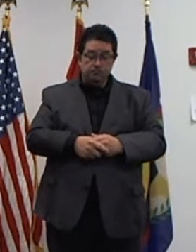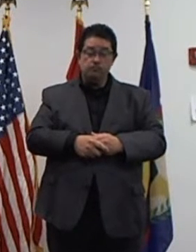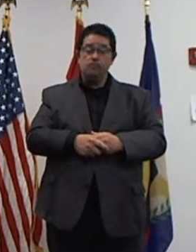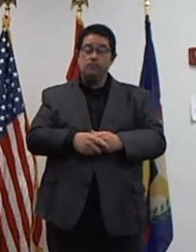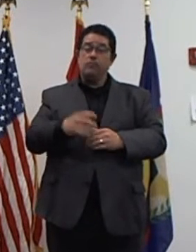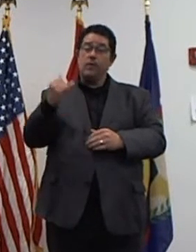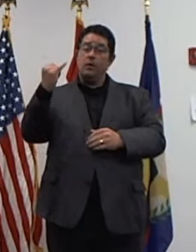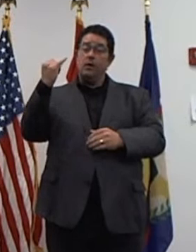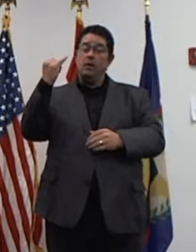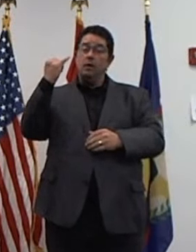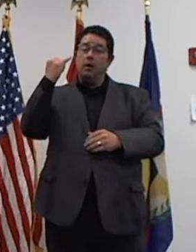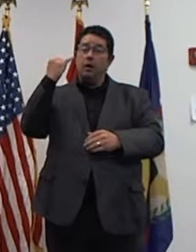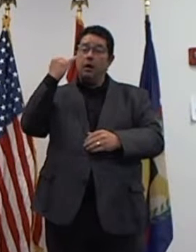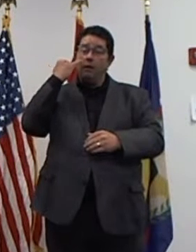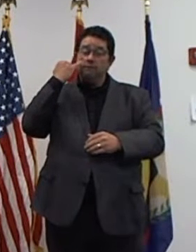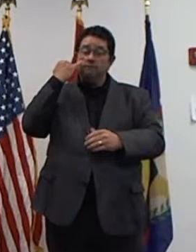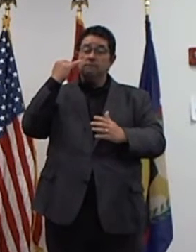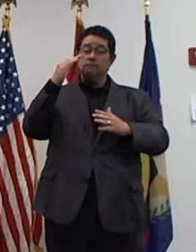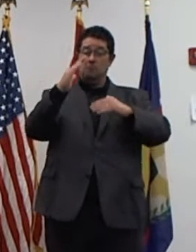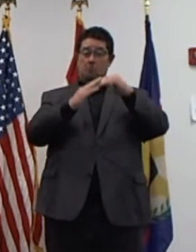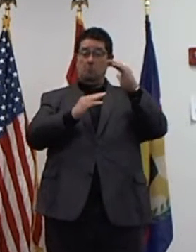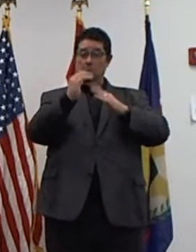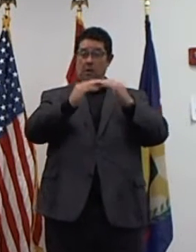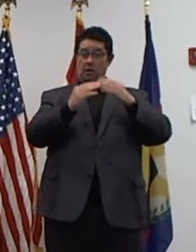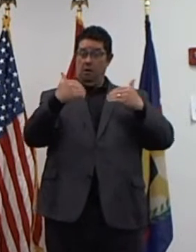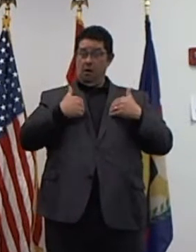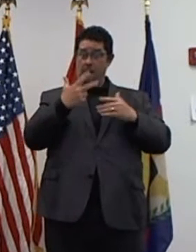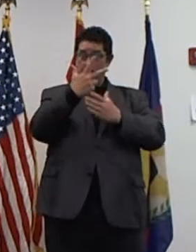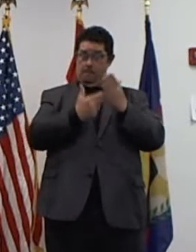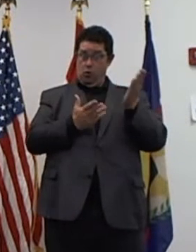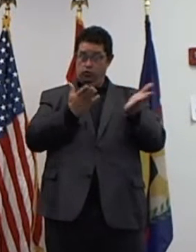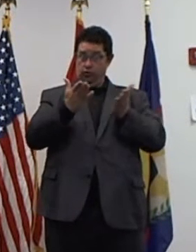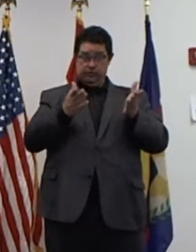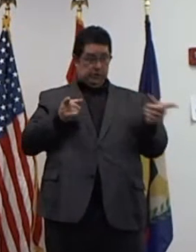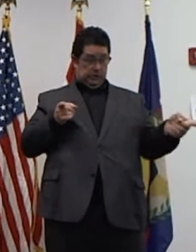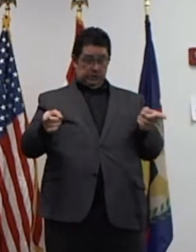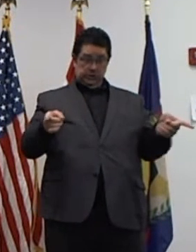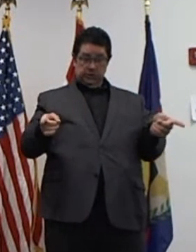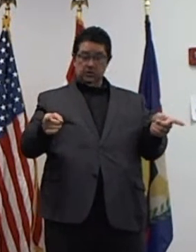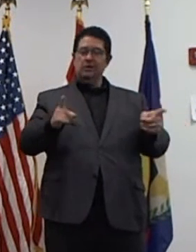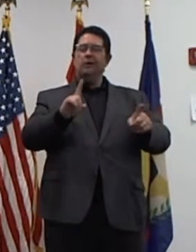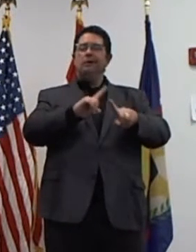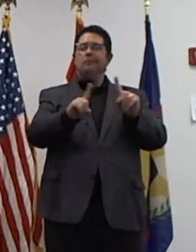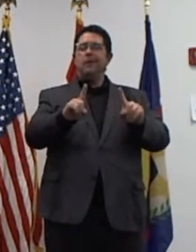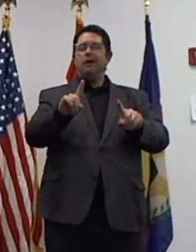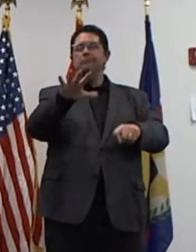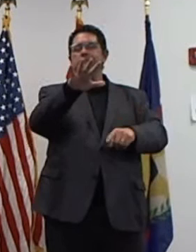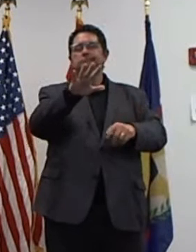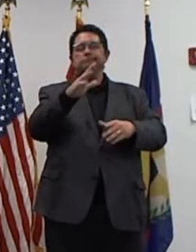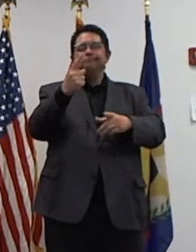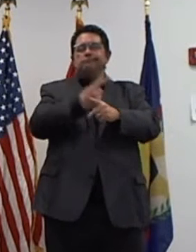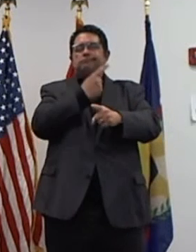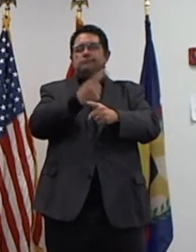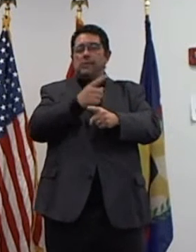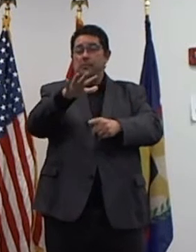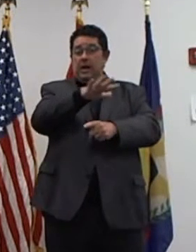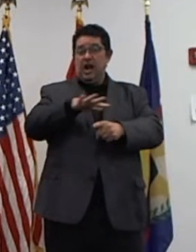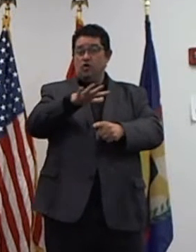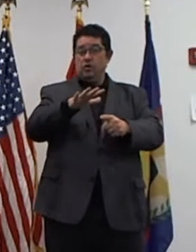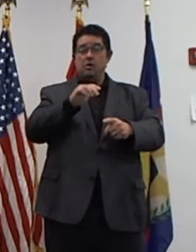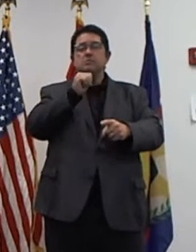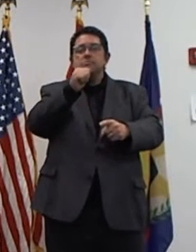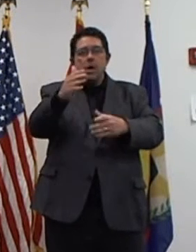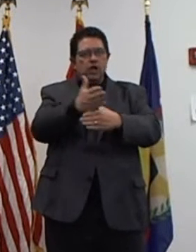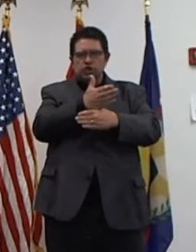Facilities that do not share common areas for those living independently and those in assisted care or nursing